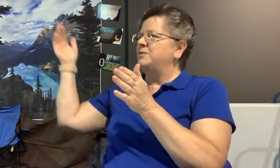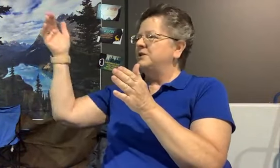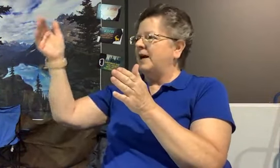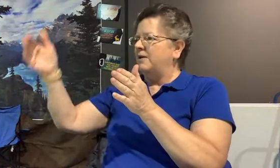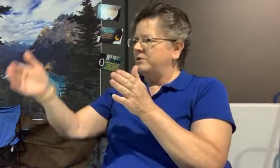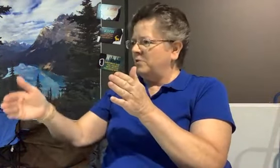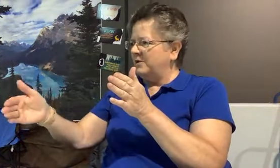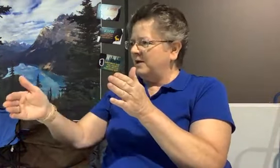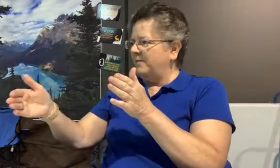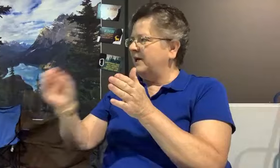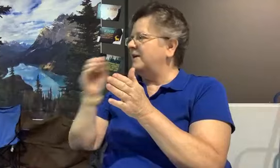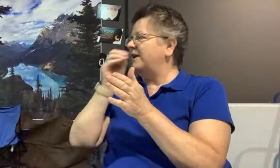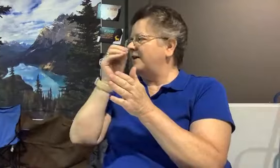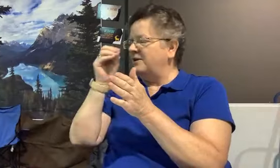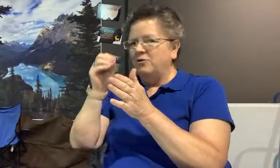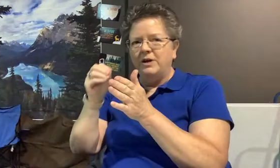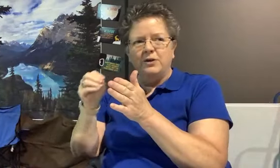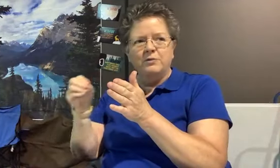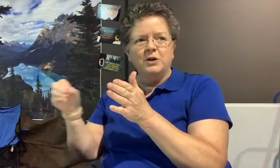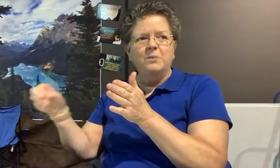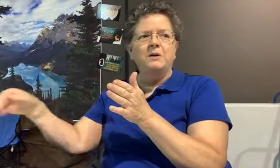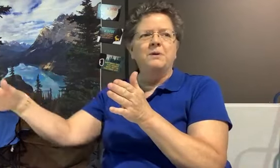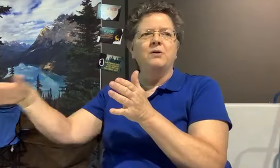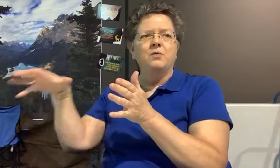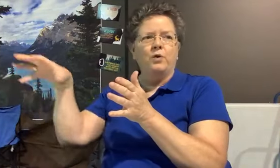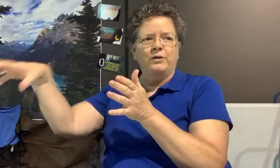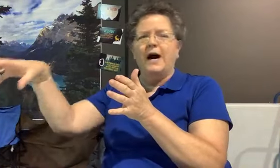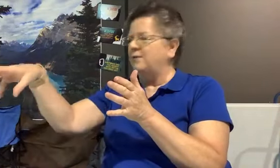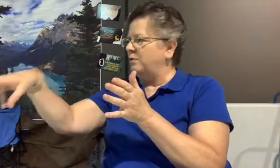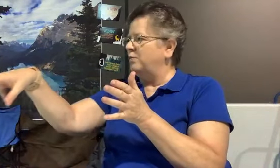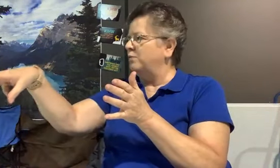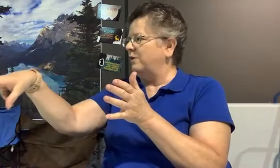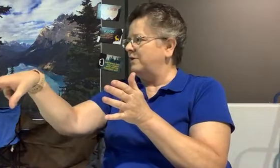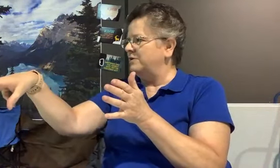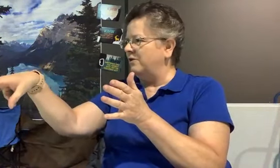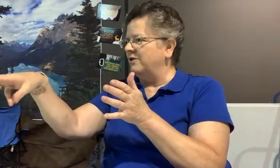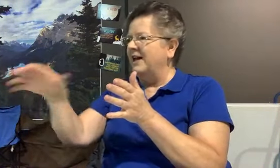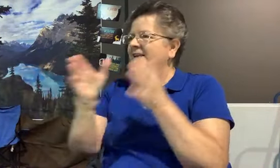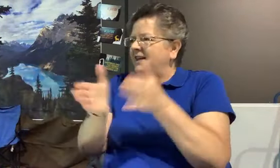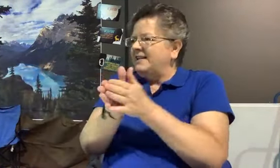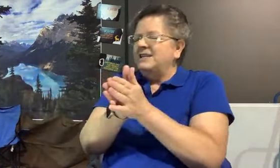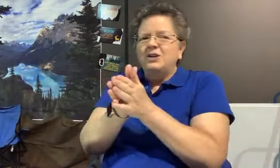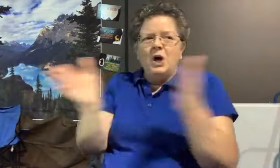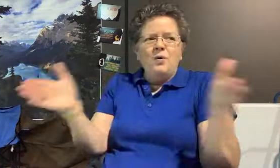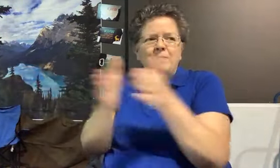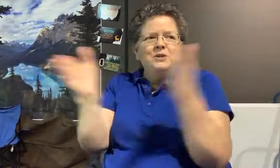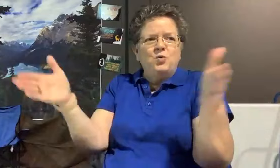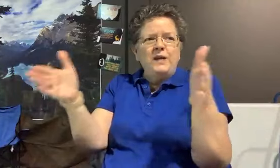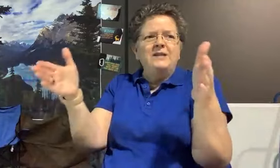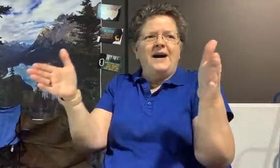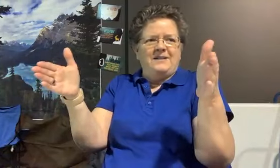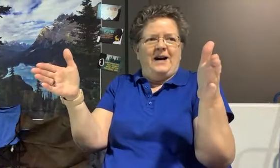the Messiah was going to come again, and they knew that there was going to be a period where God would rule on this earth. They didn't know in between that